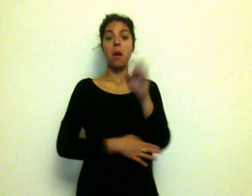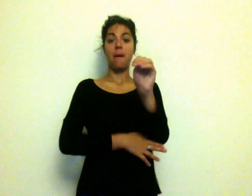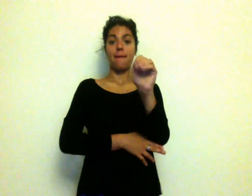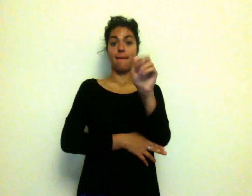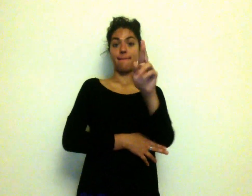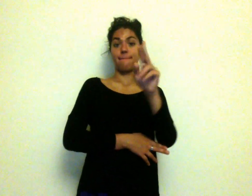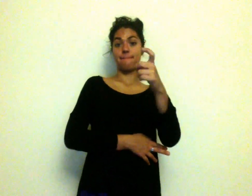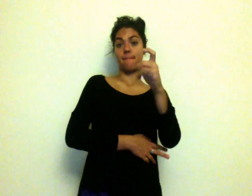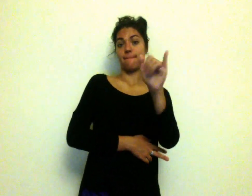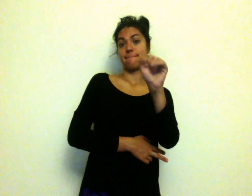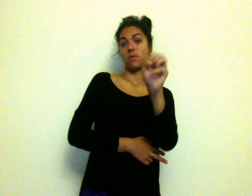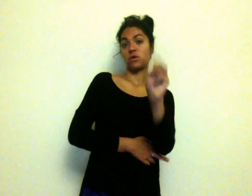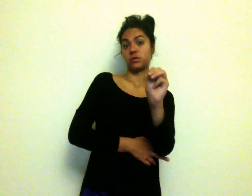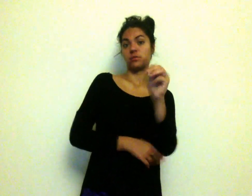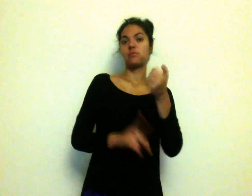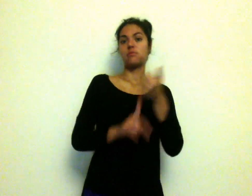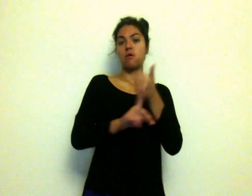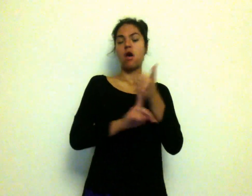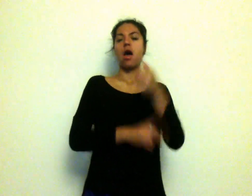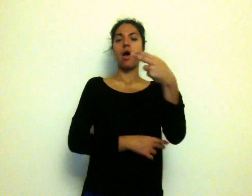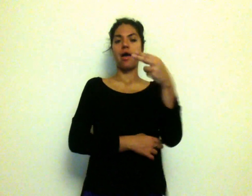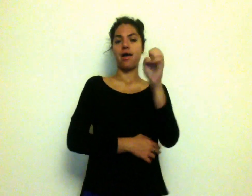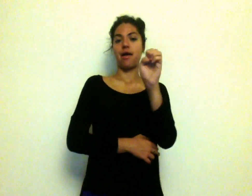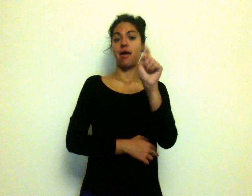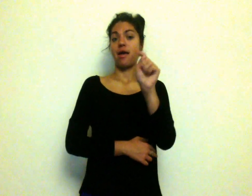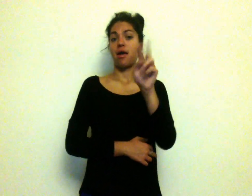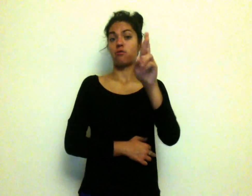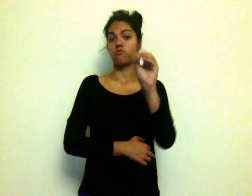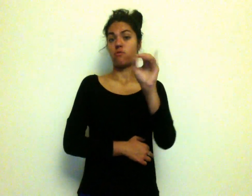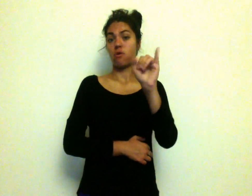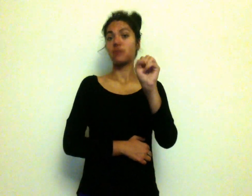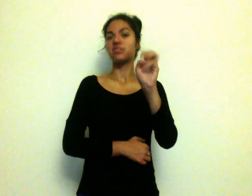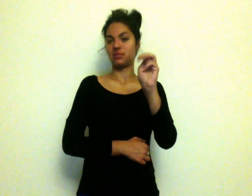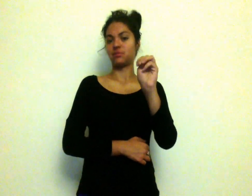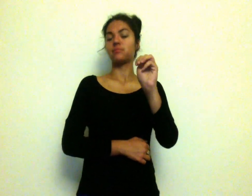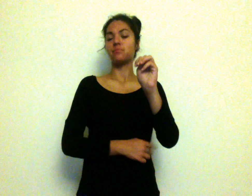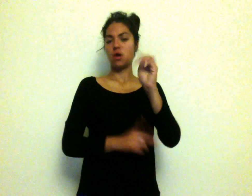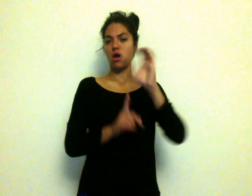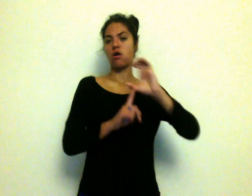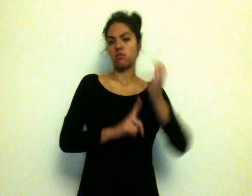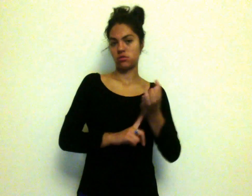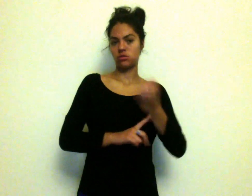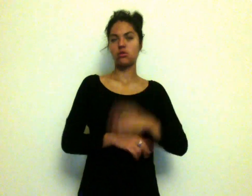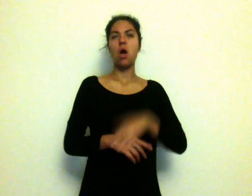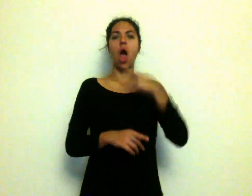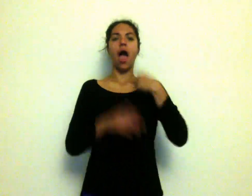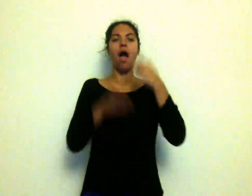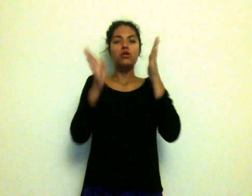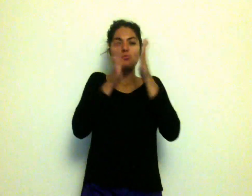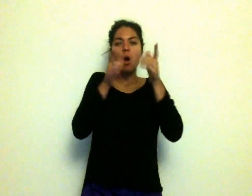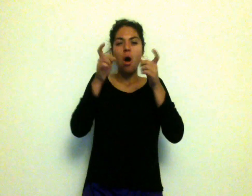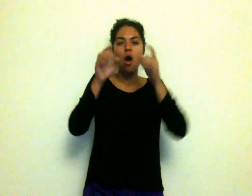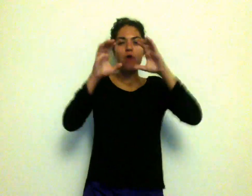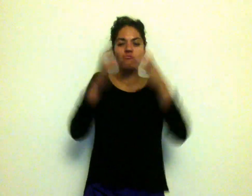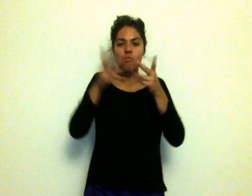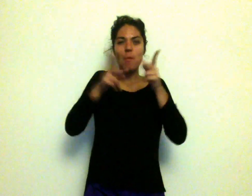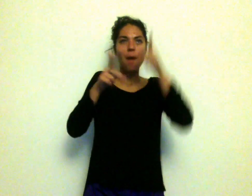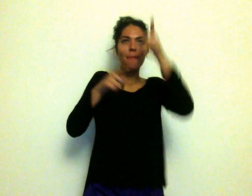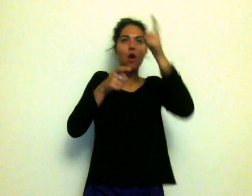culture, because the handful in the government are the controlling body at the top, and the masses in the mainstream